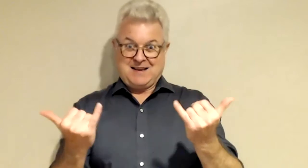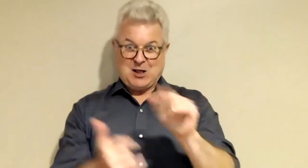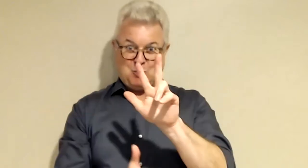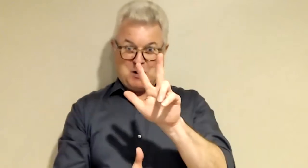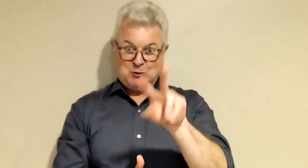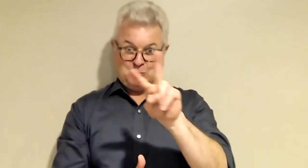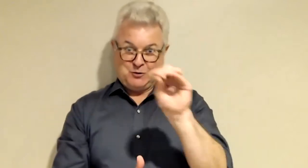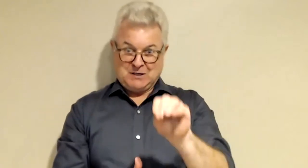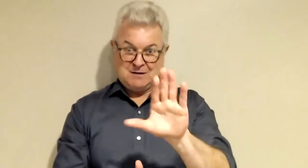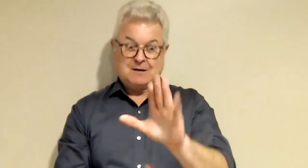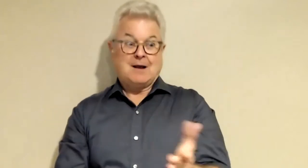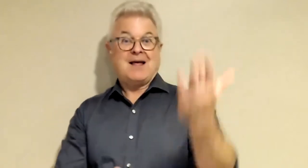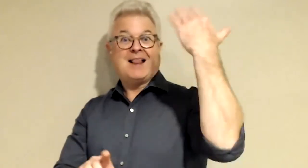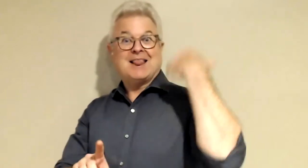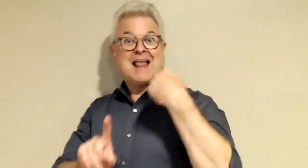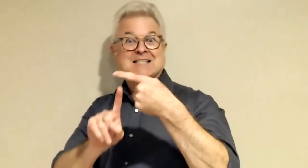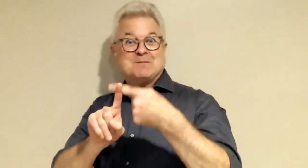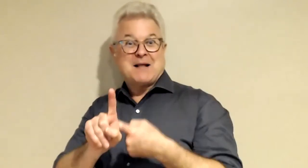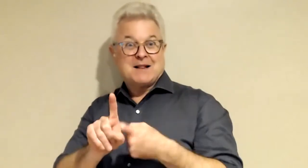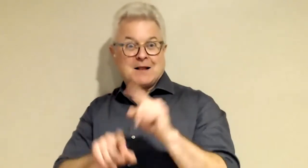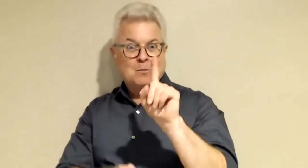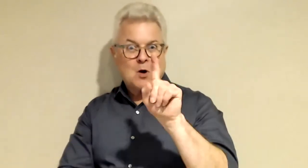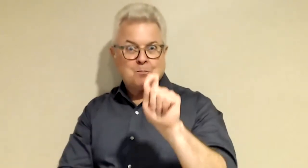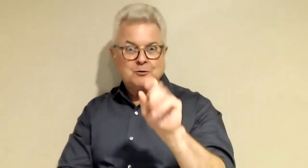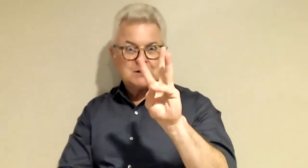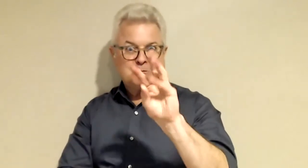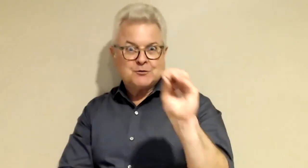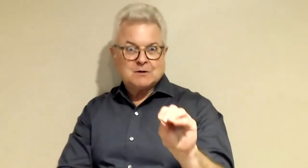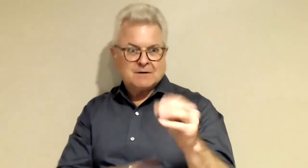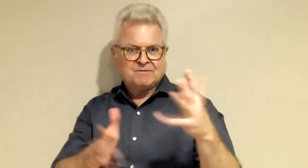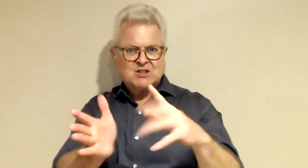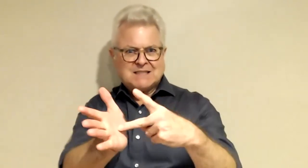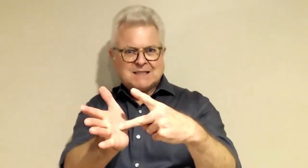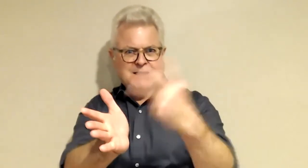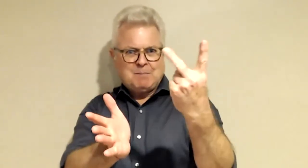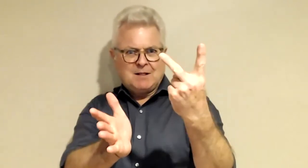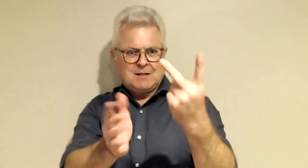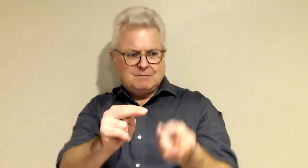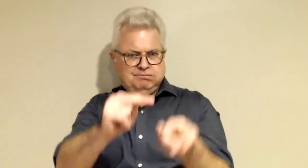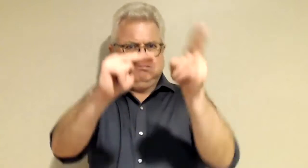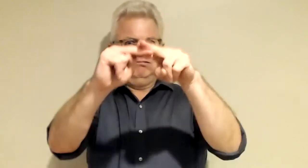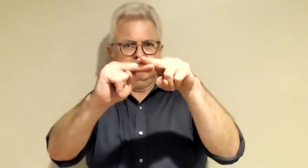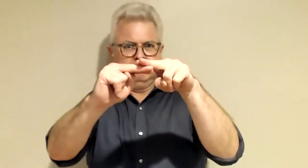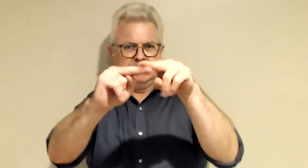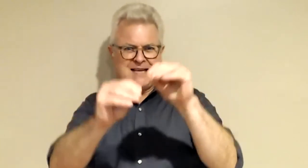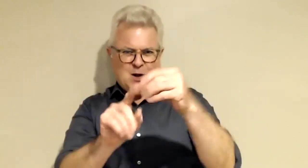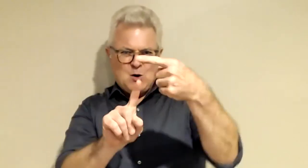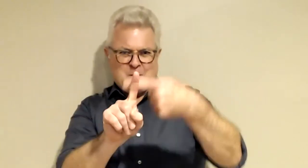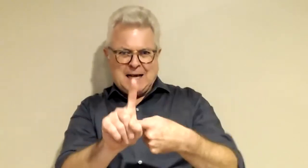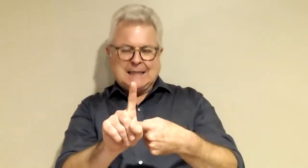too high. So right now, when we talk about 3.2% compared to last month when we had 1.6%, it's already doubled